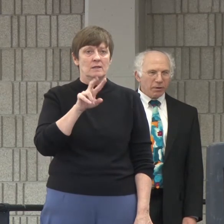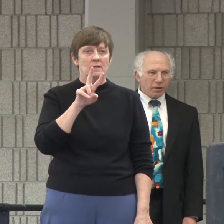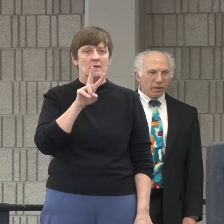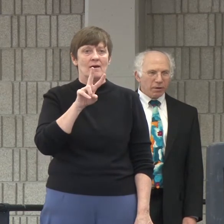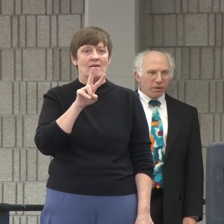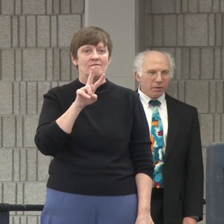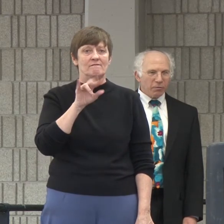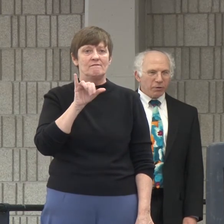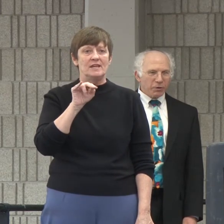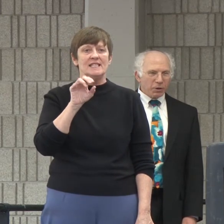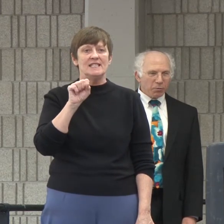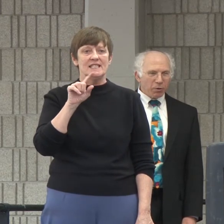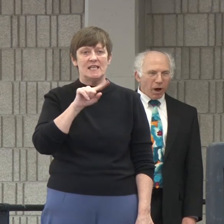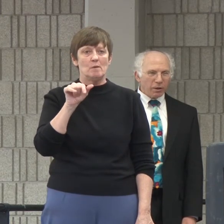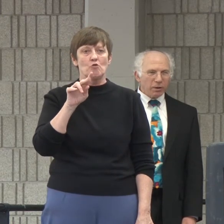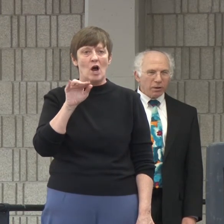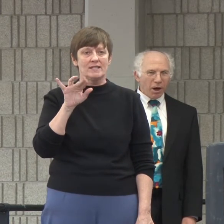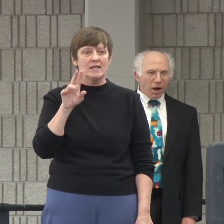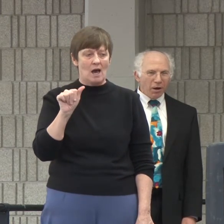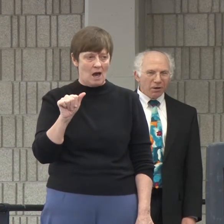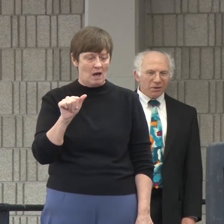Vizimrat Ya,